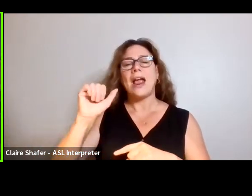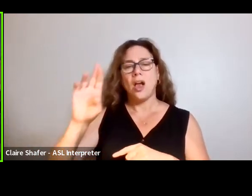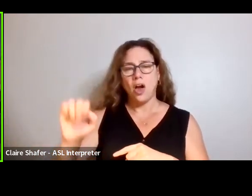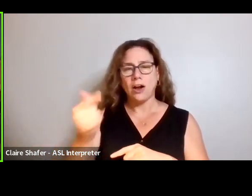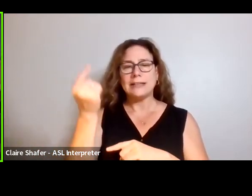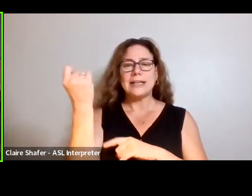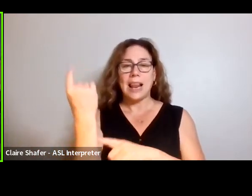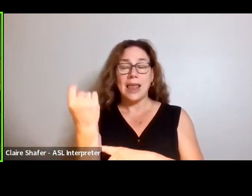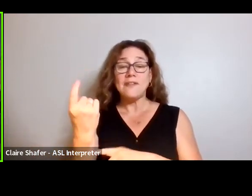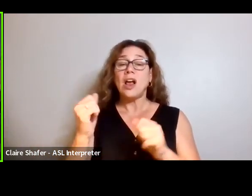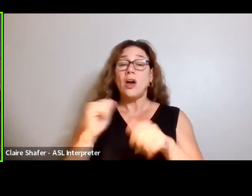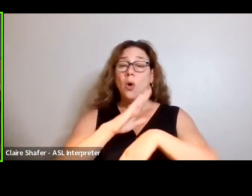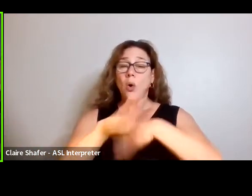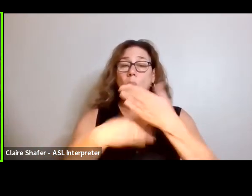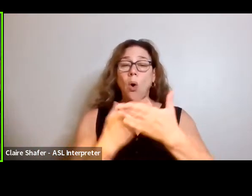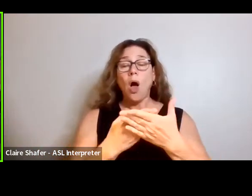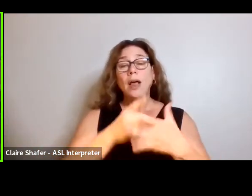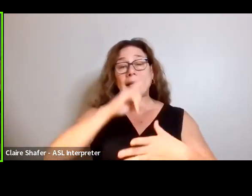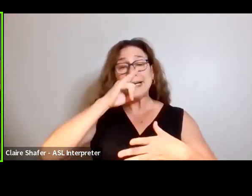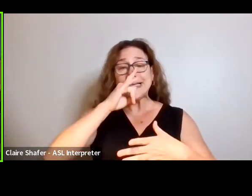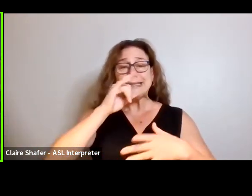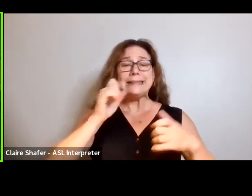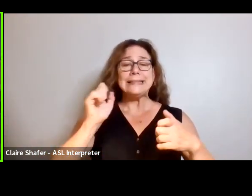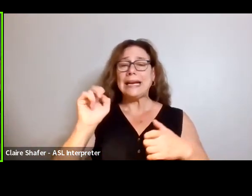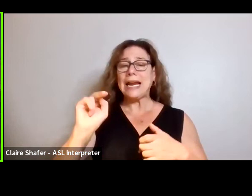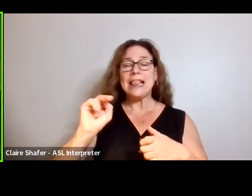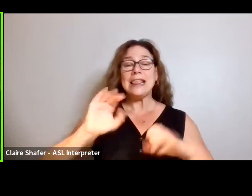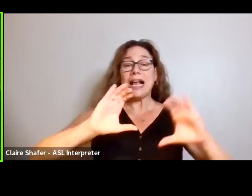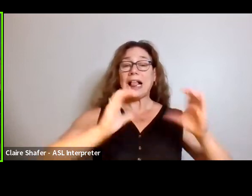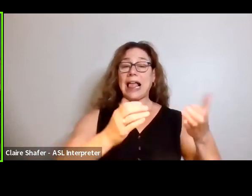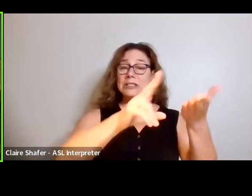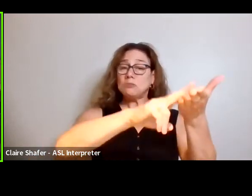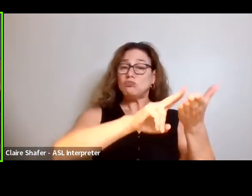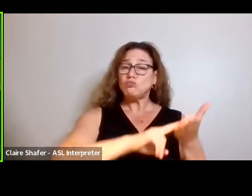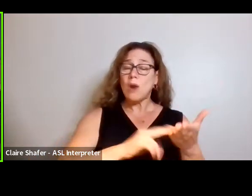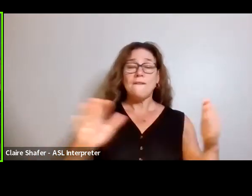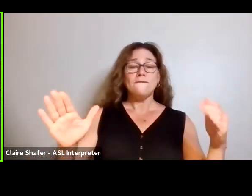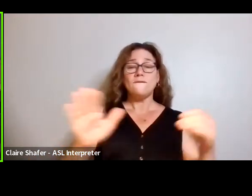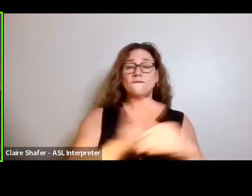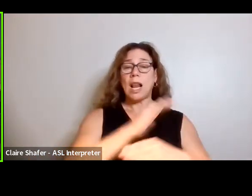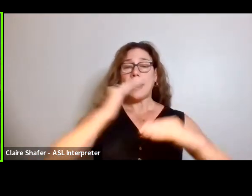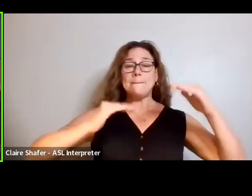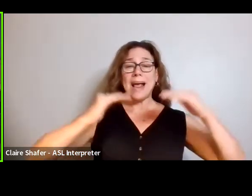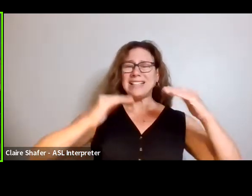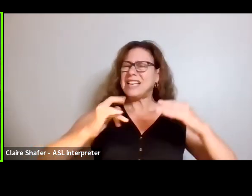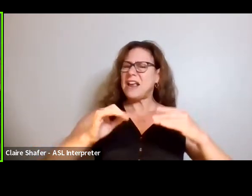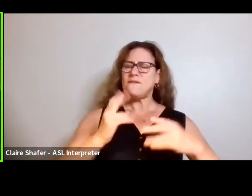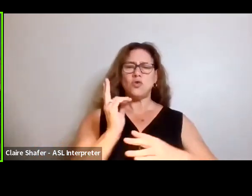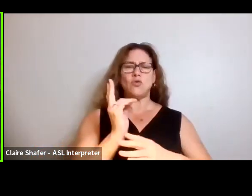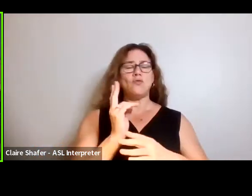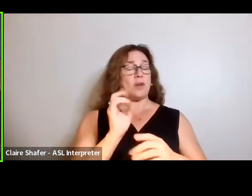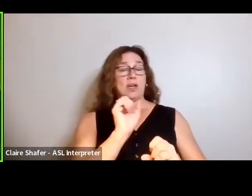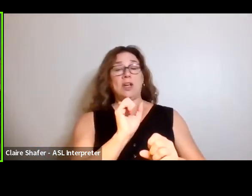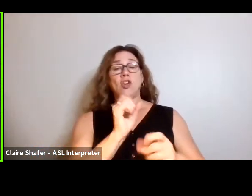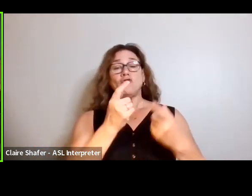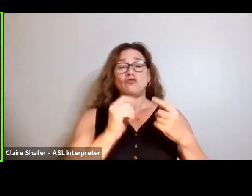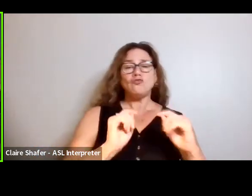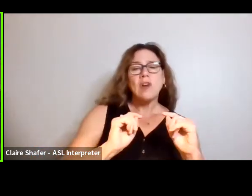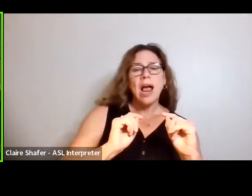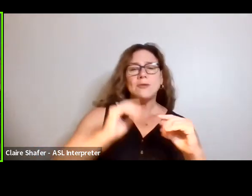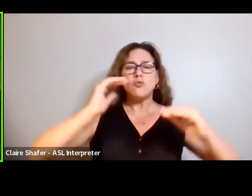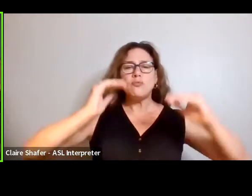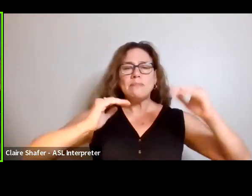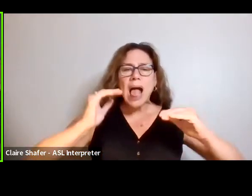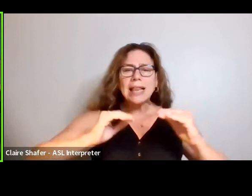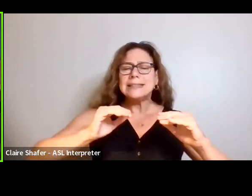kids are in their courses. We're almost totally balanced, which is like, what? So if you've ever worked on a master schedule, I'm like going to knock on everything I can